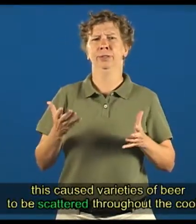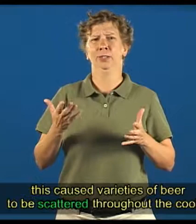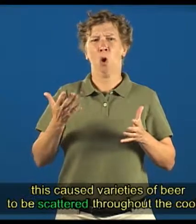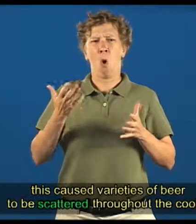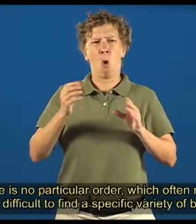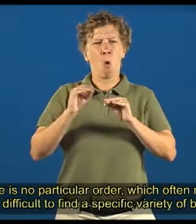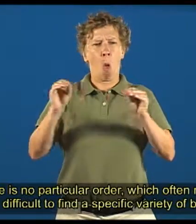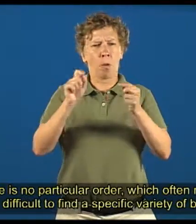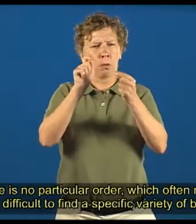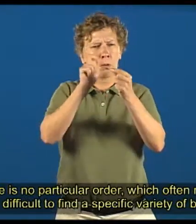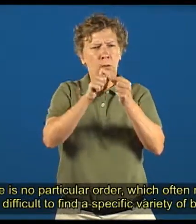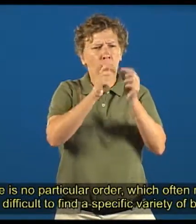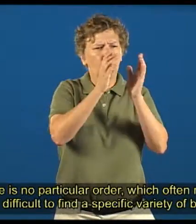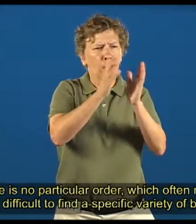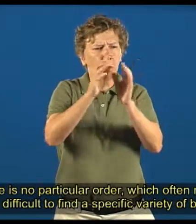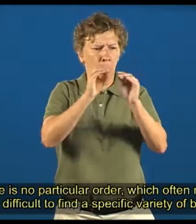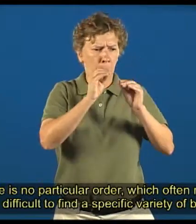cooler. There's no particular order,